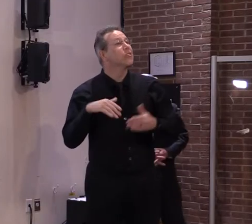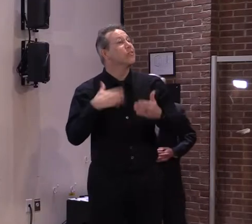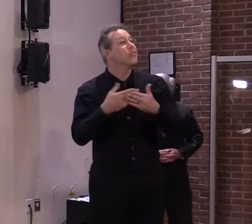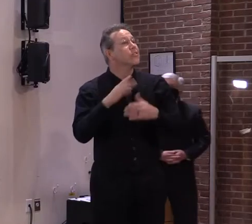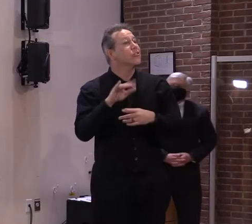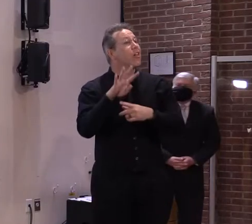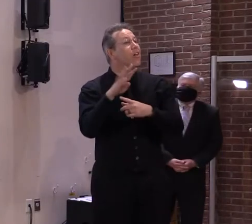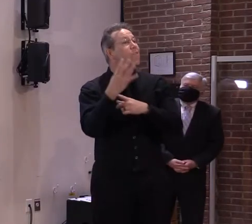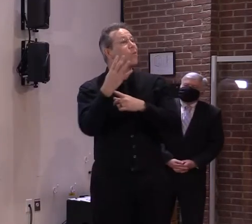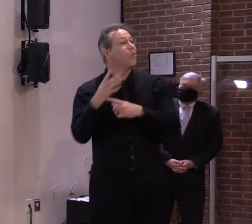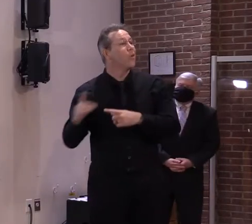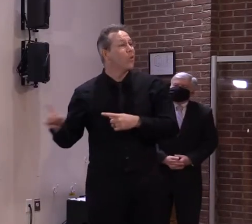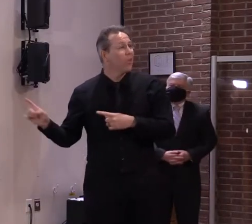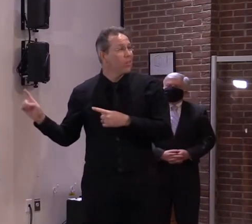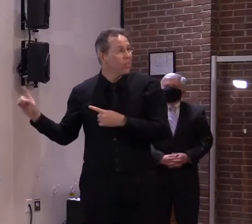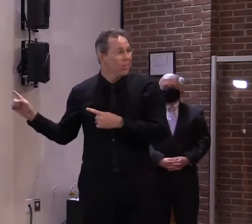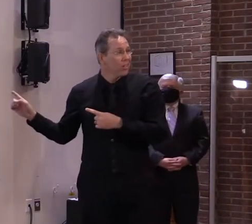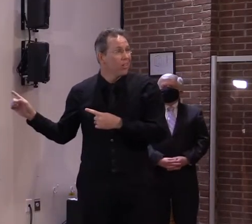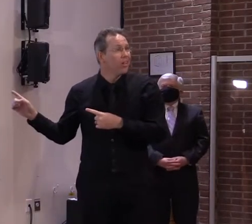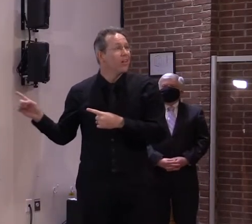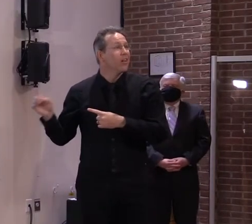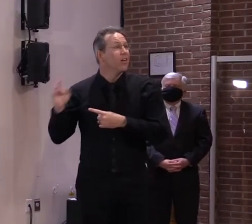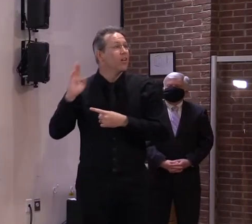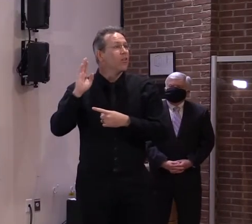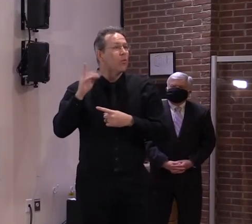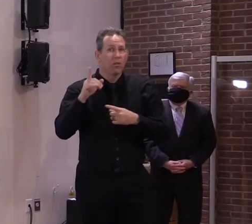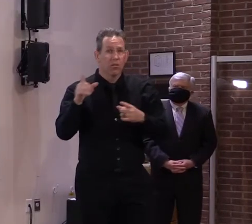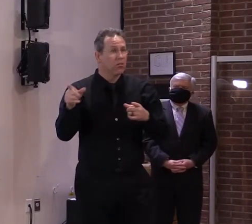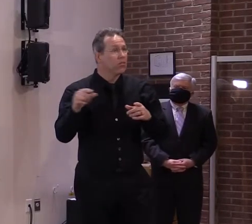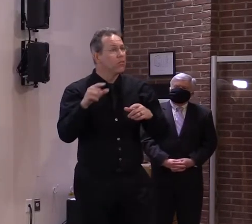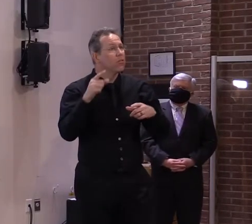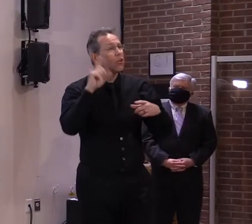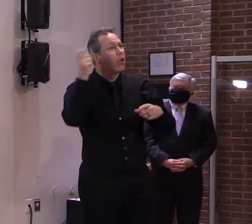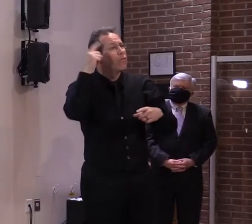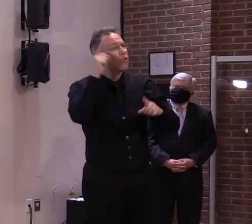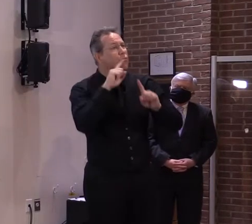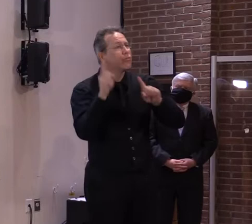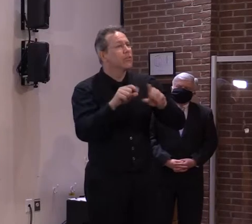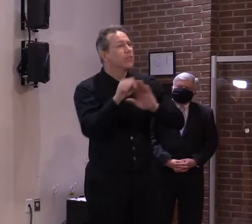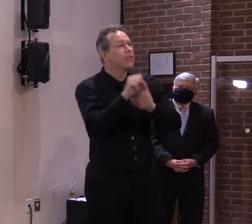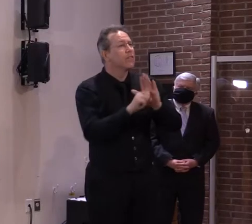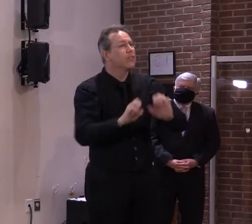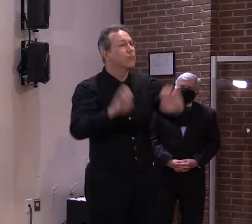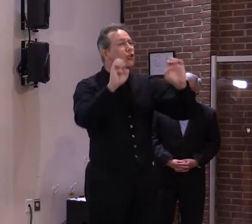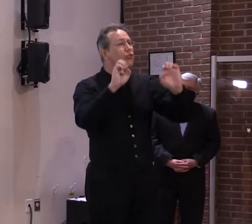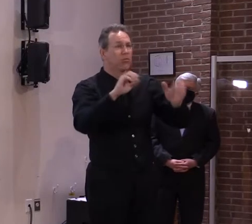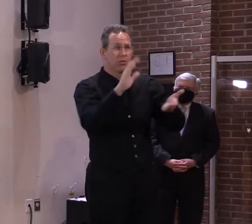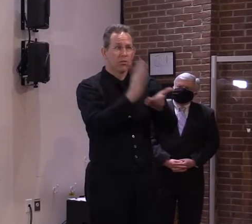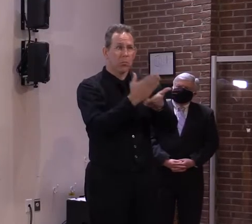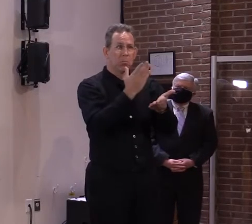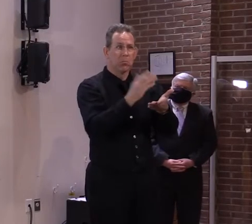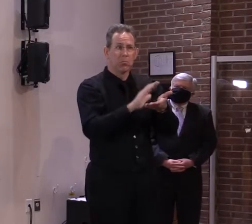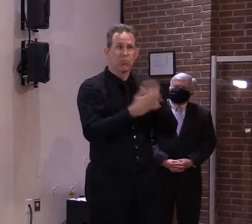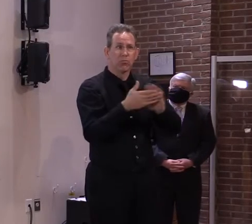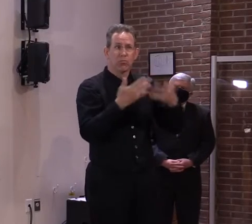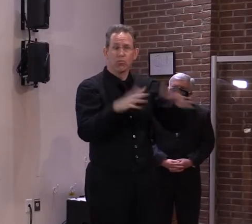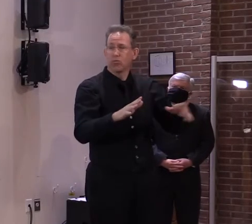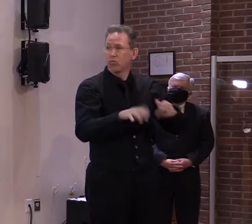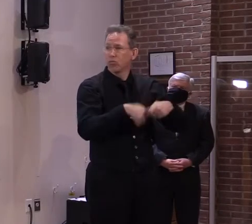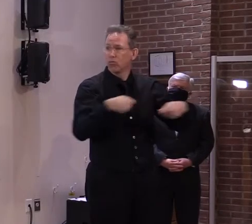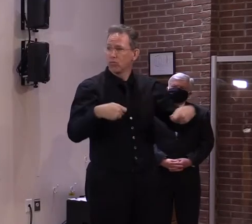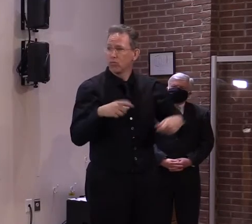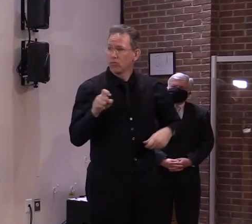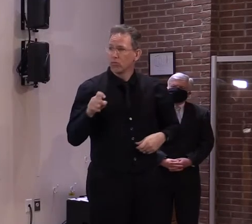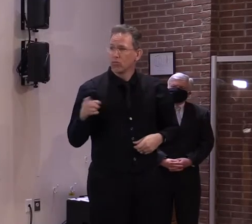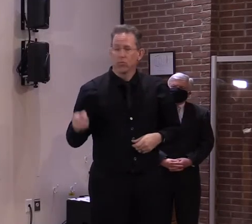It's not a definite at this point in time. There may be factors that where we might have to keep it